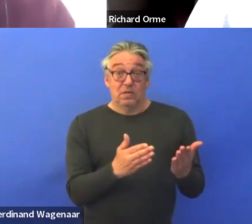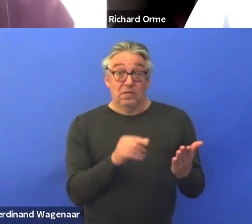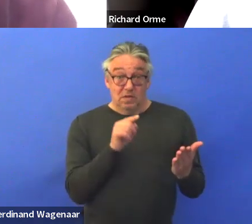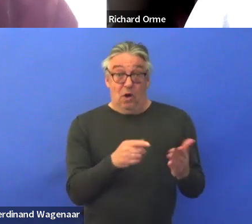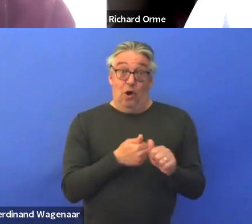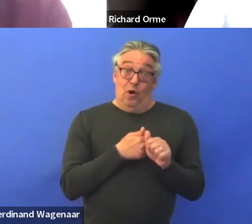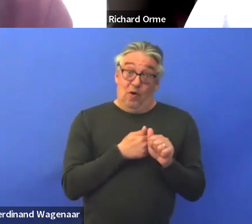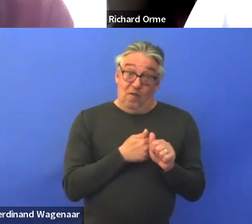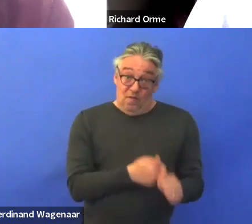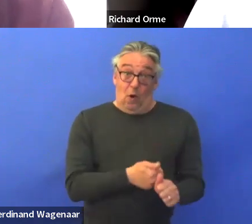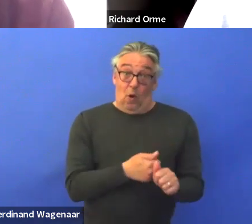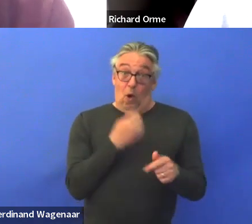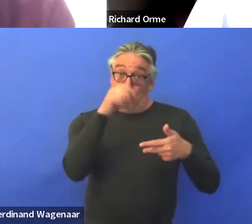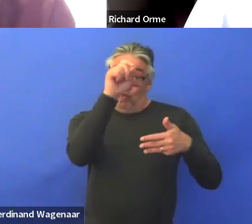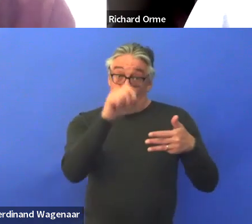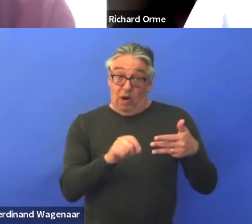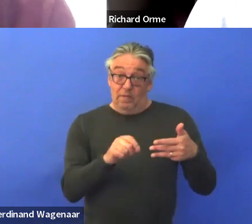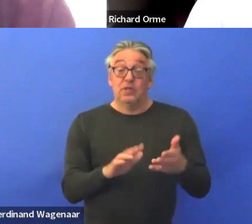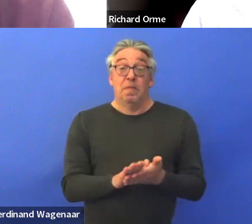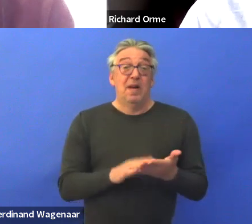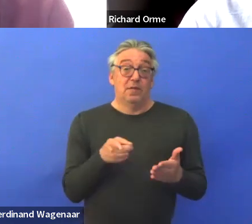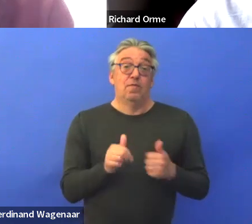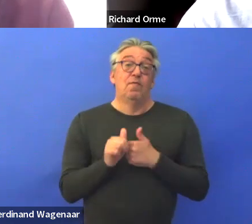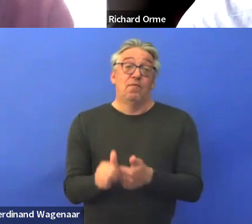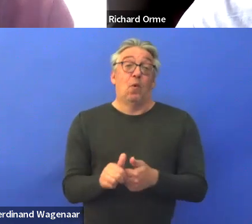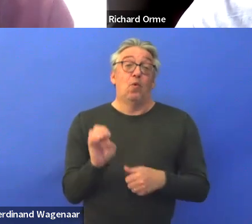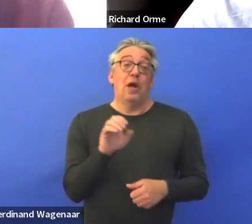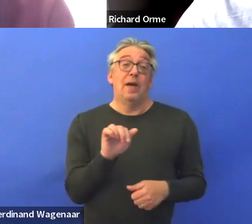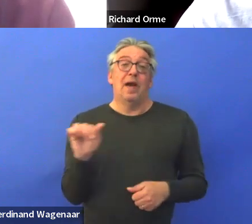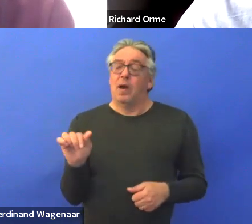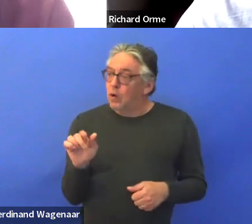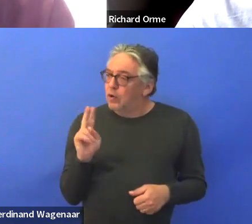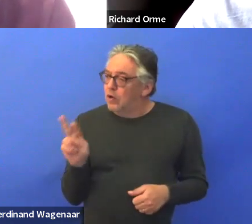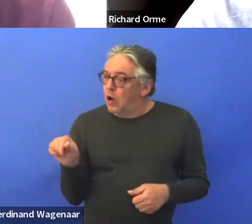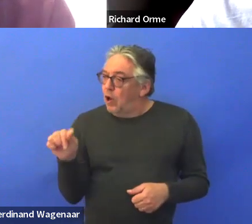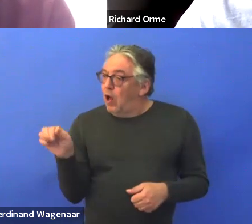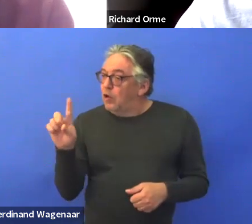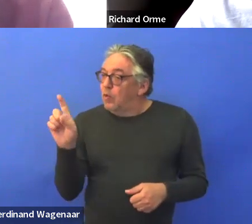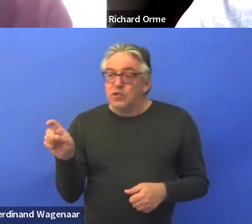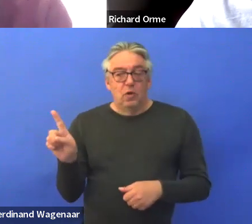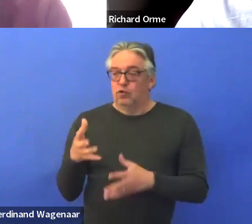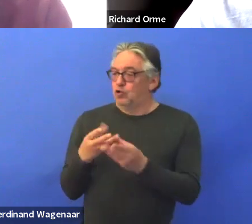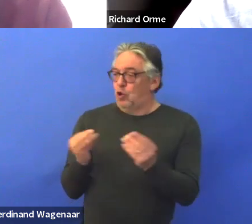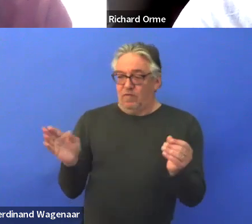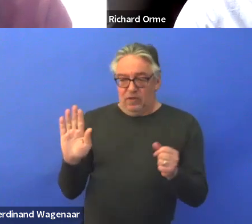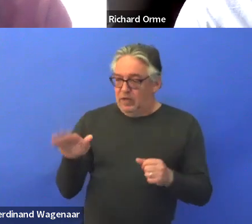this answered the question. And I see that there was another one. Okay, no, this is solved. And